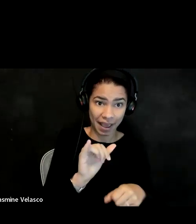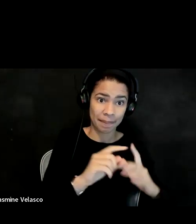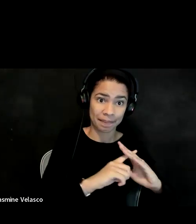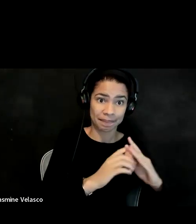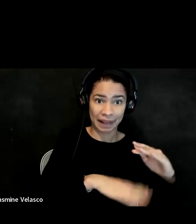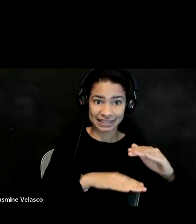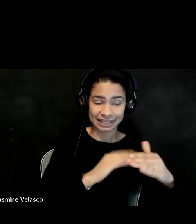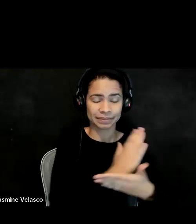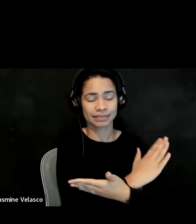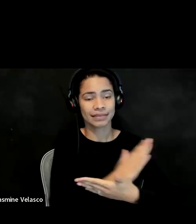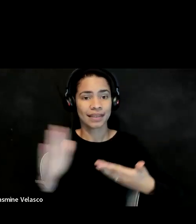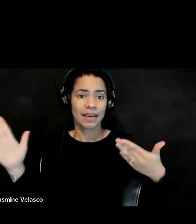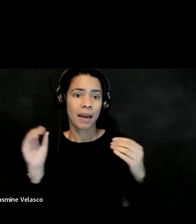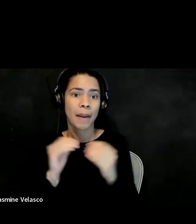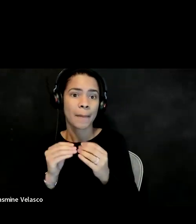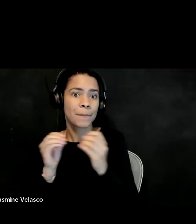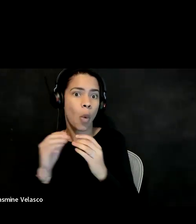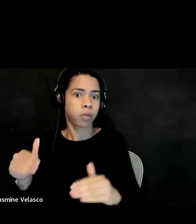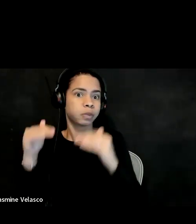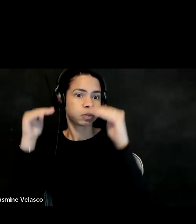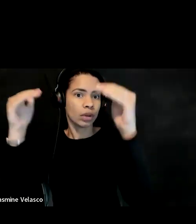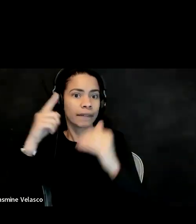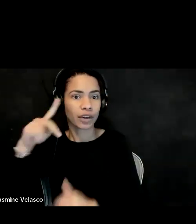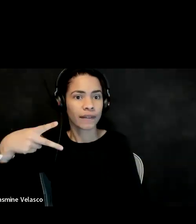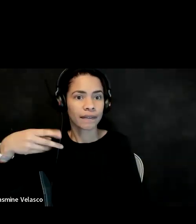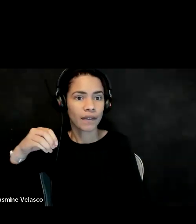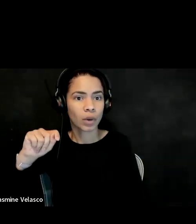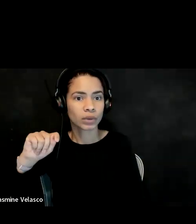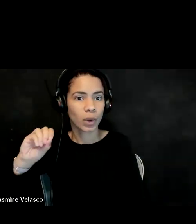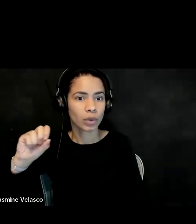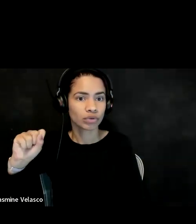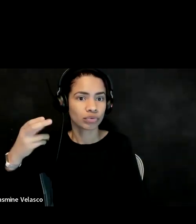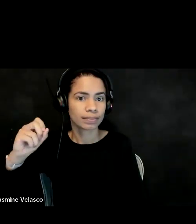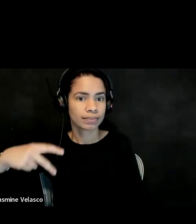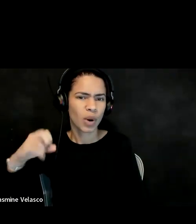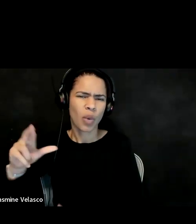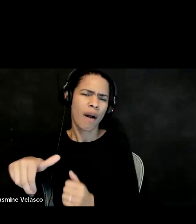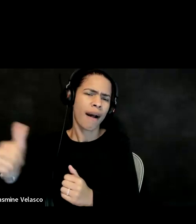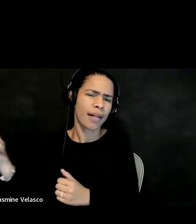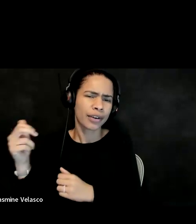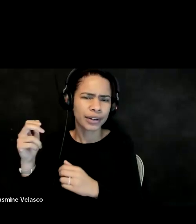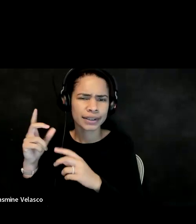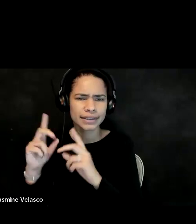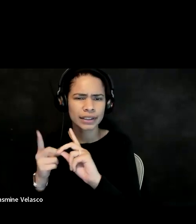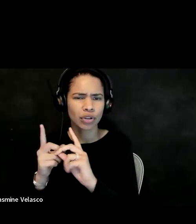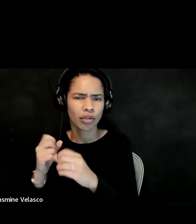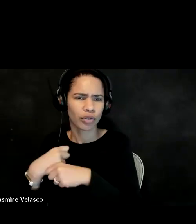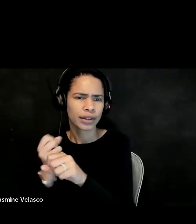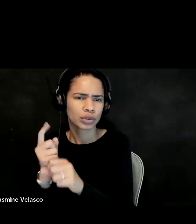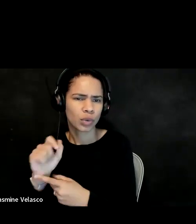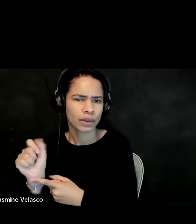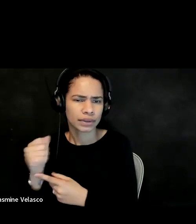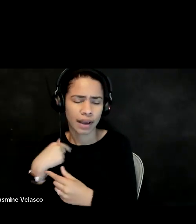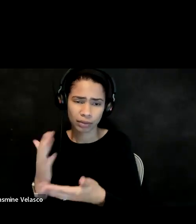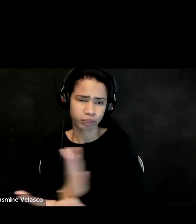advanced features of Photoshop or other digital creation tools, right? There's a wide variety here. We